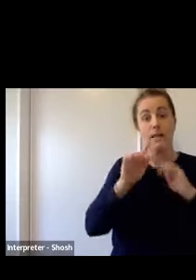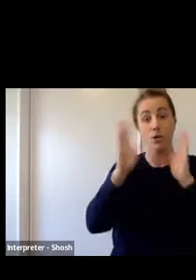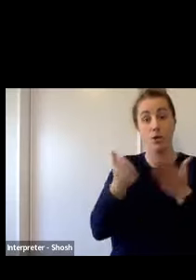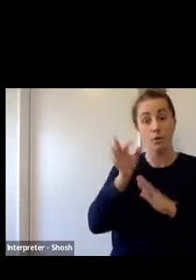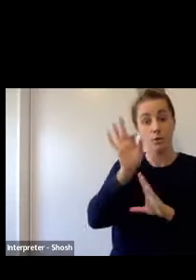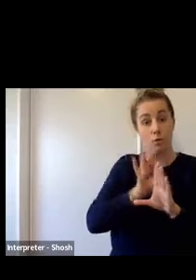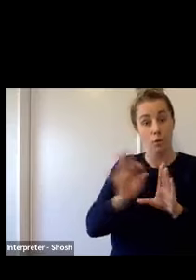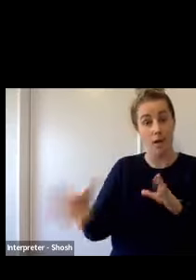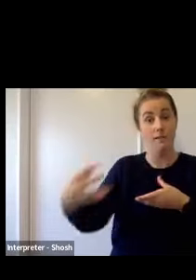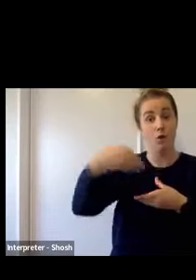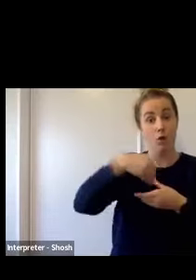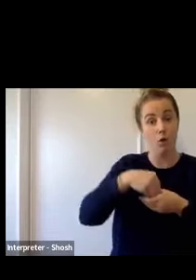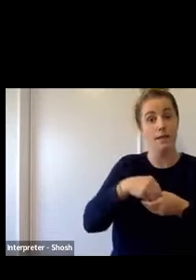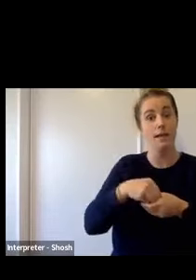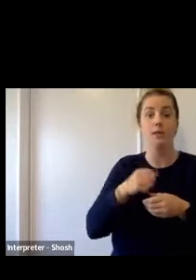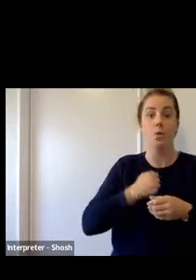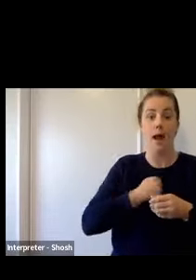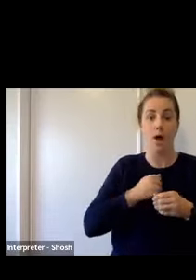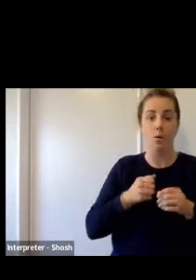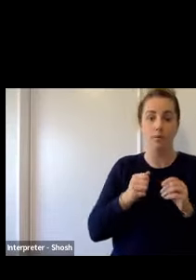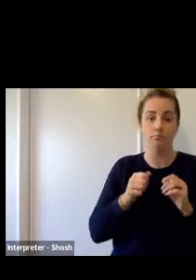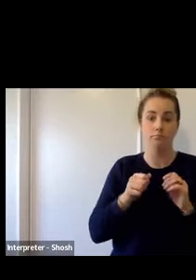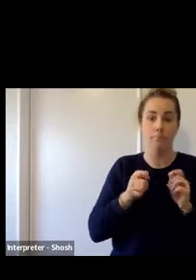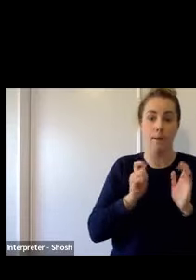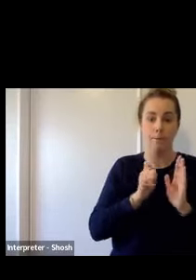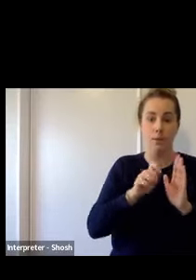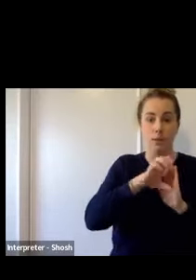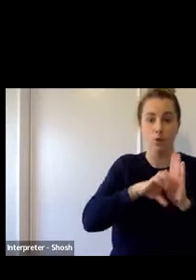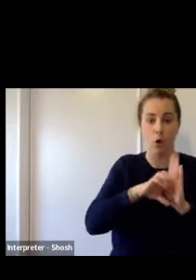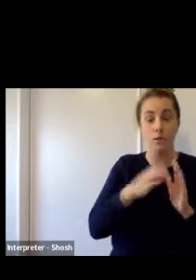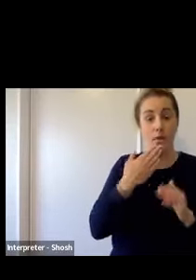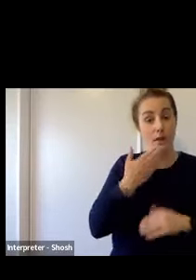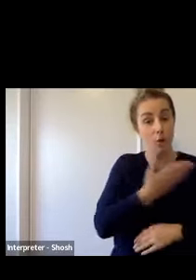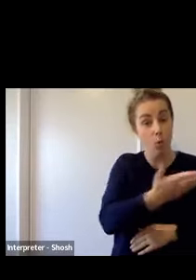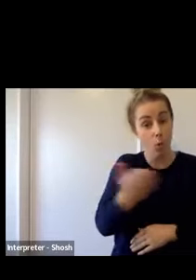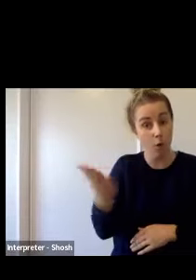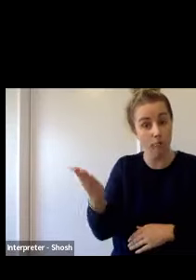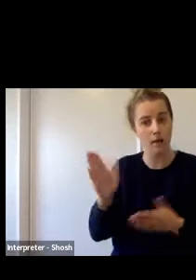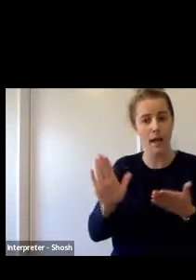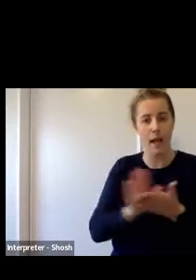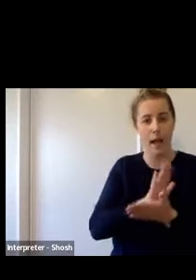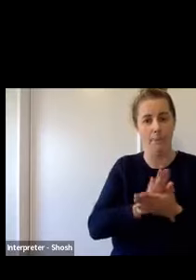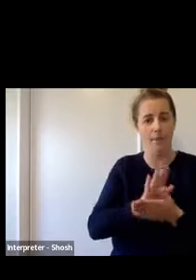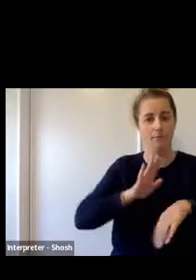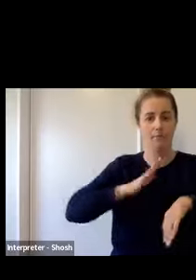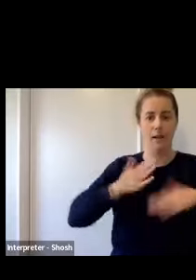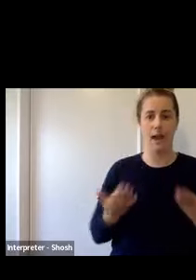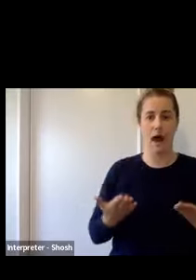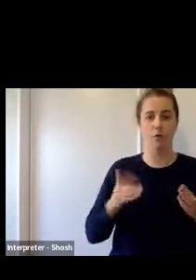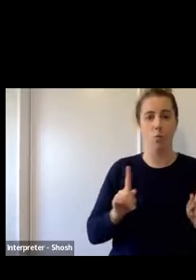are incorporated into the building code. Thank you all very much and very happy to take questions.